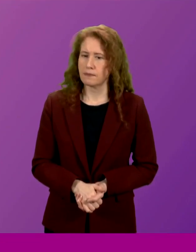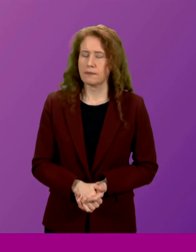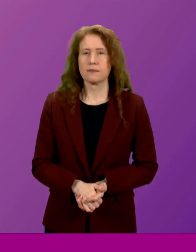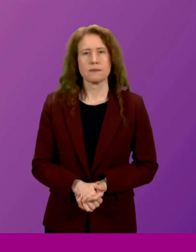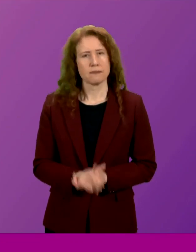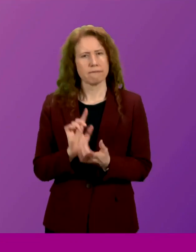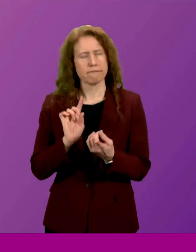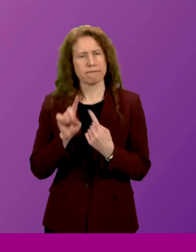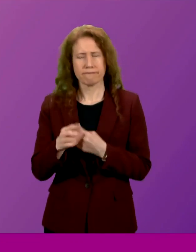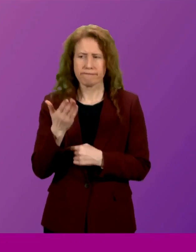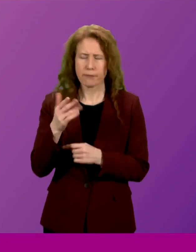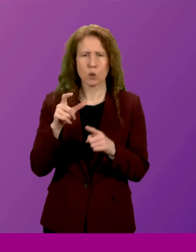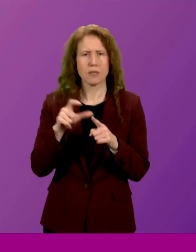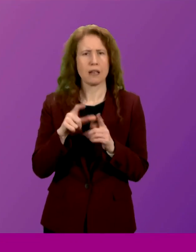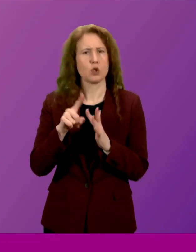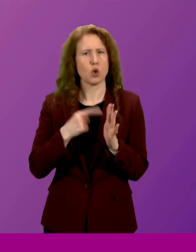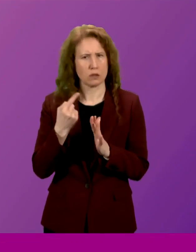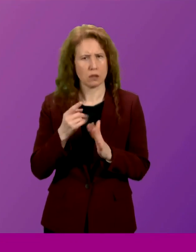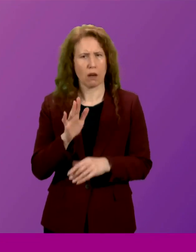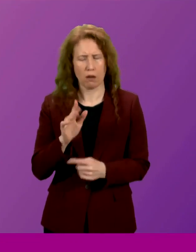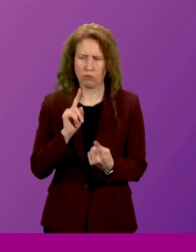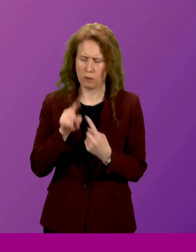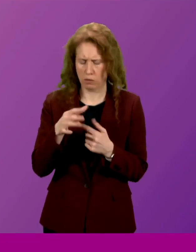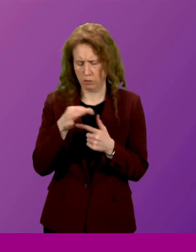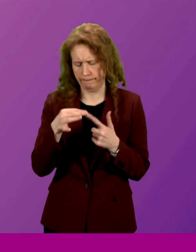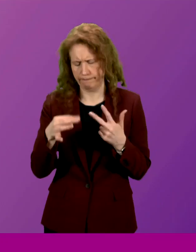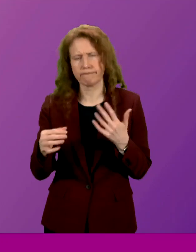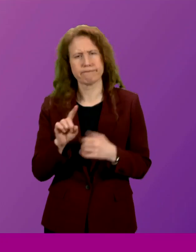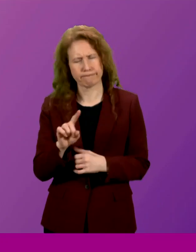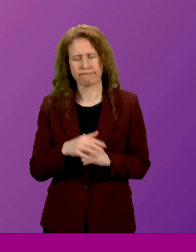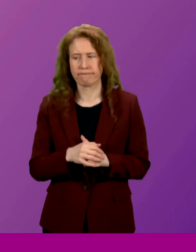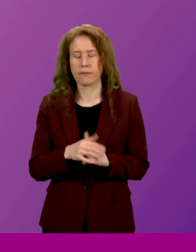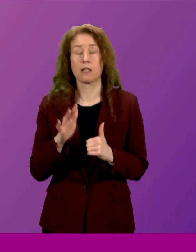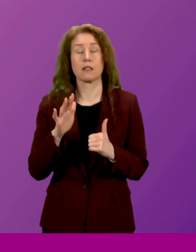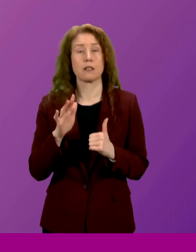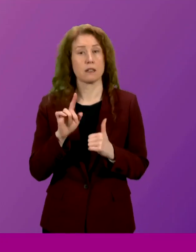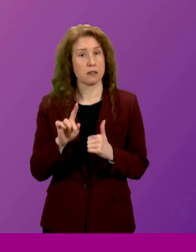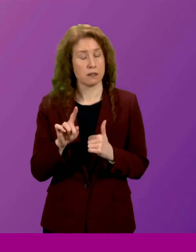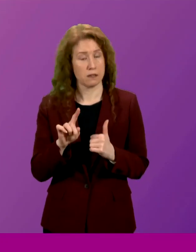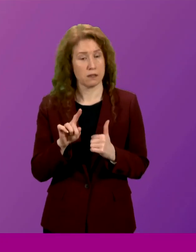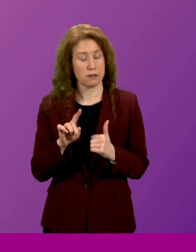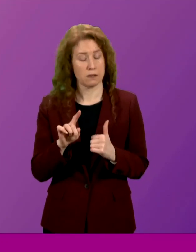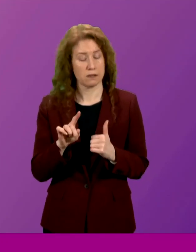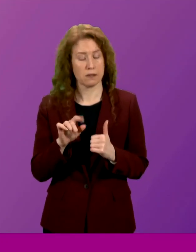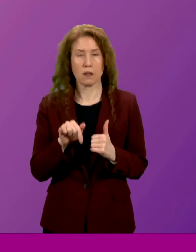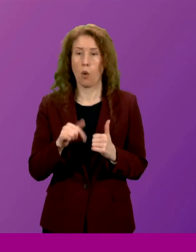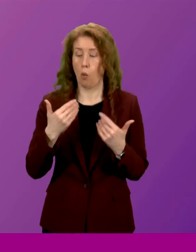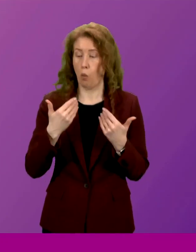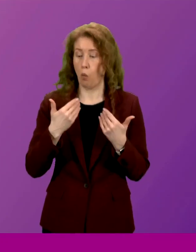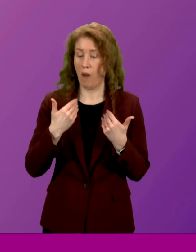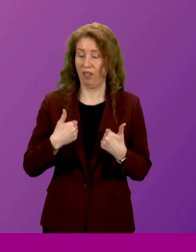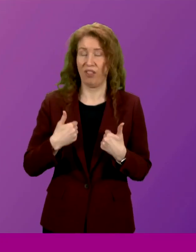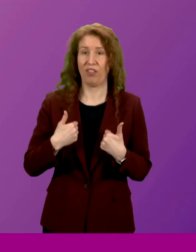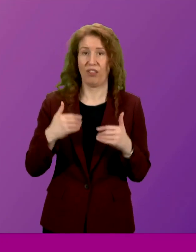what I would say to Daniel Johnson, a number of points in what he said to me. In relation to the question of wealth